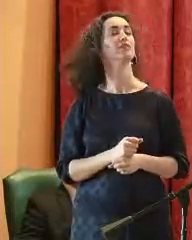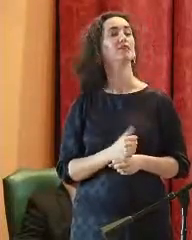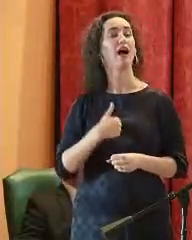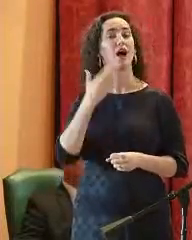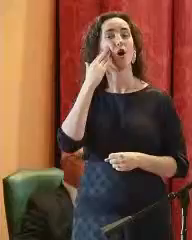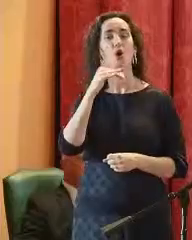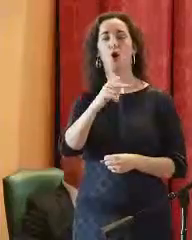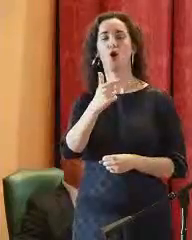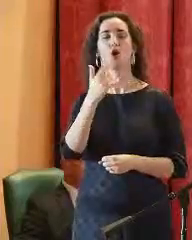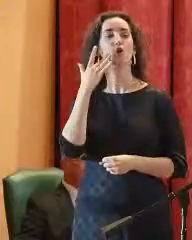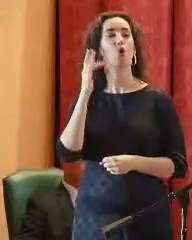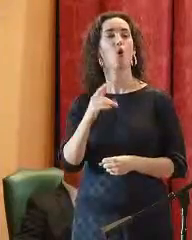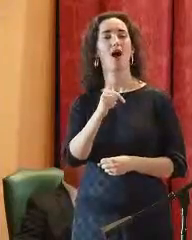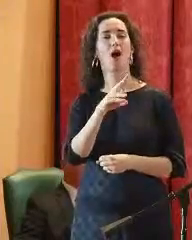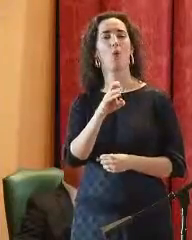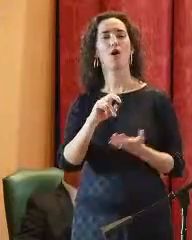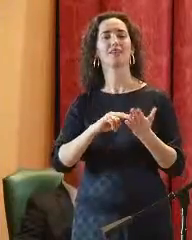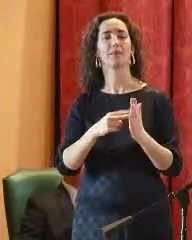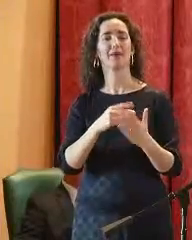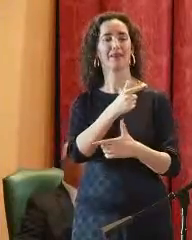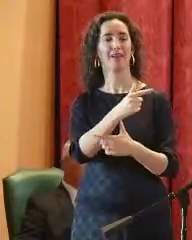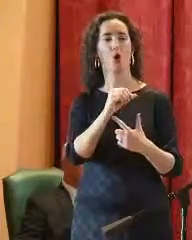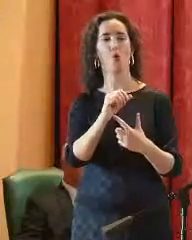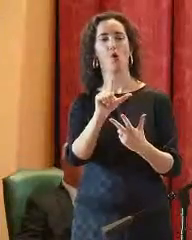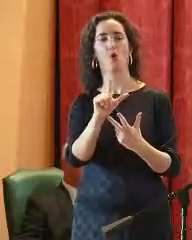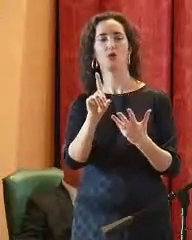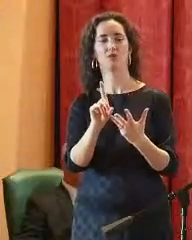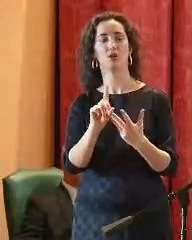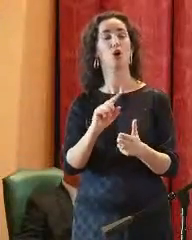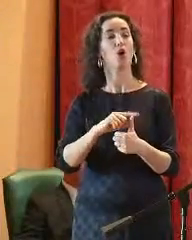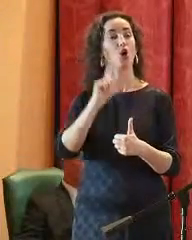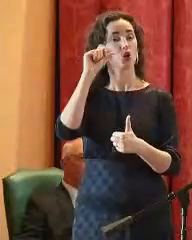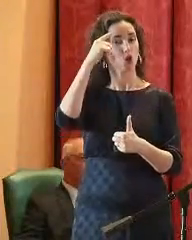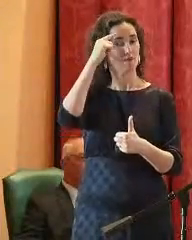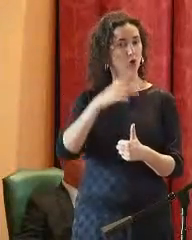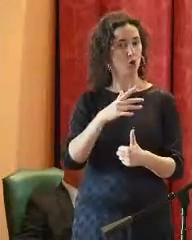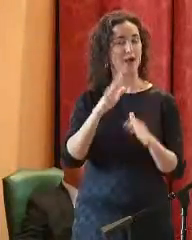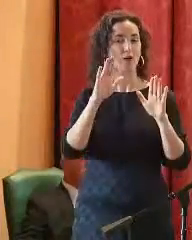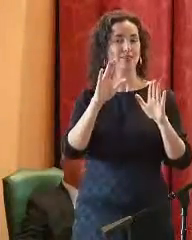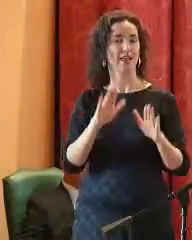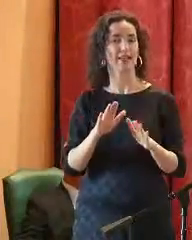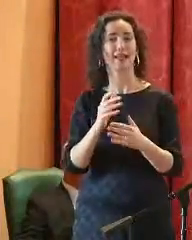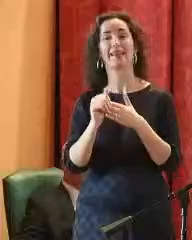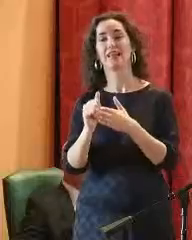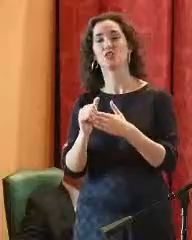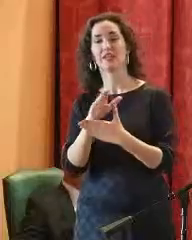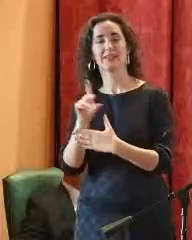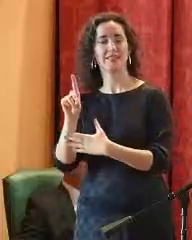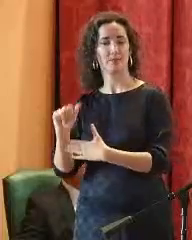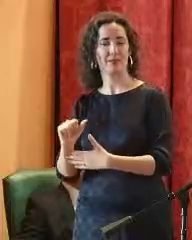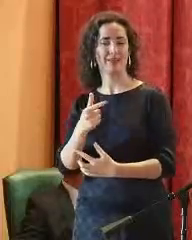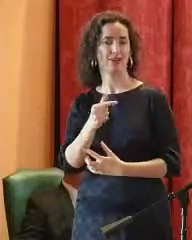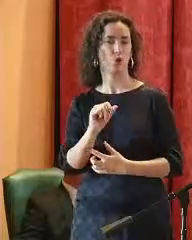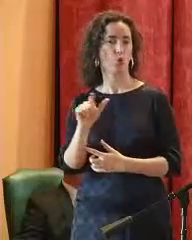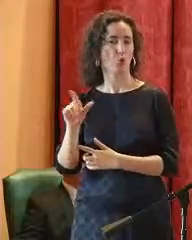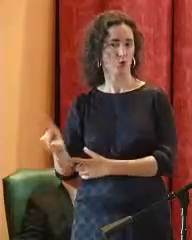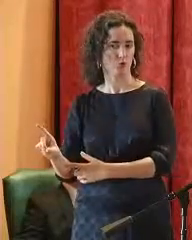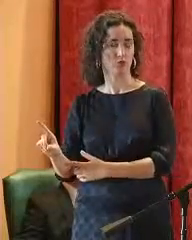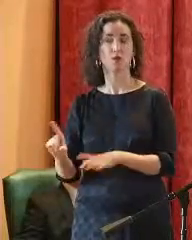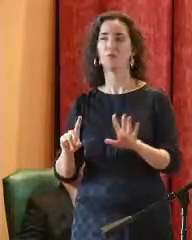the Gold Award is an acronym for Governor's Outstanding Leadership in Disabilities, but if we could just for a moment in